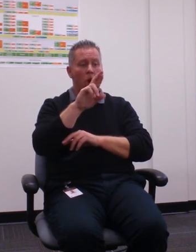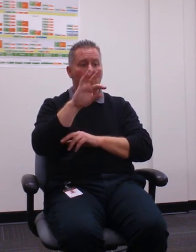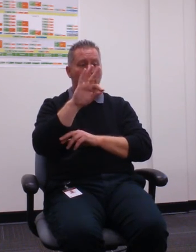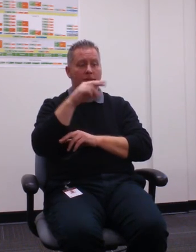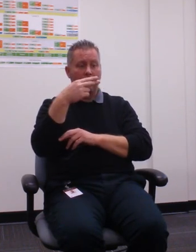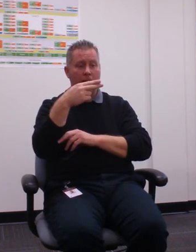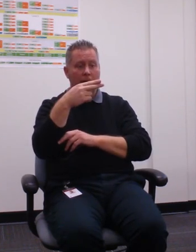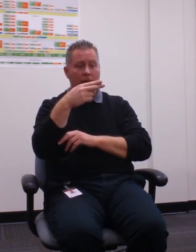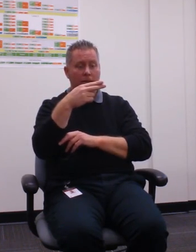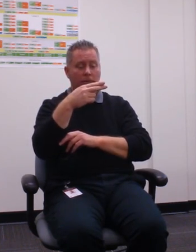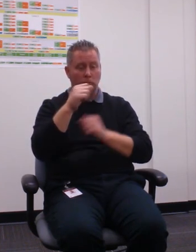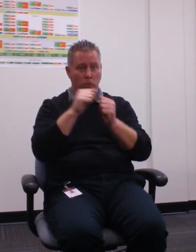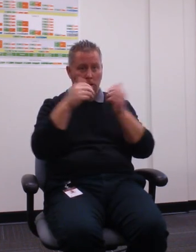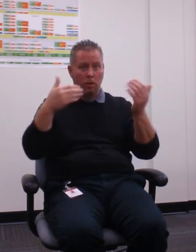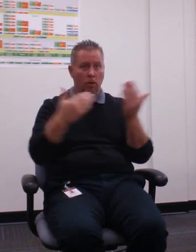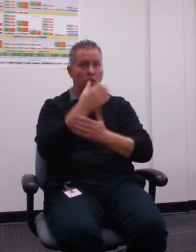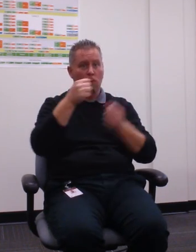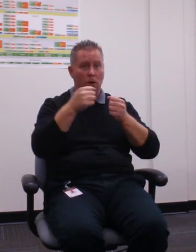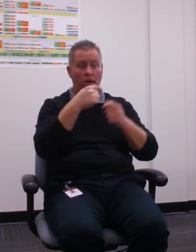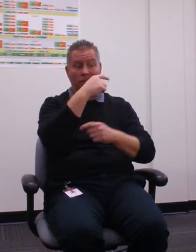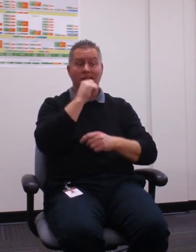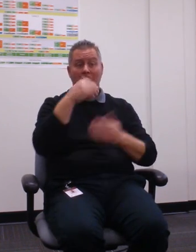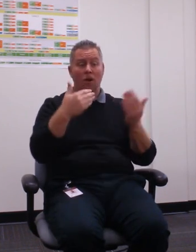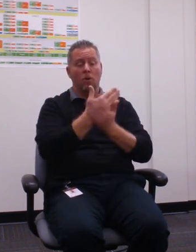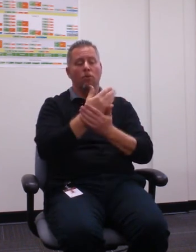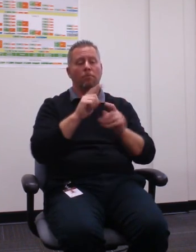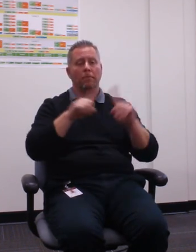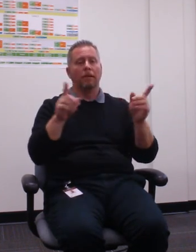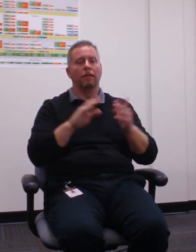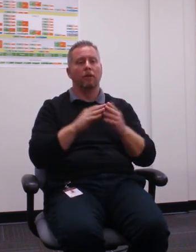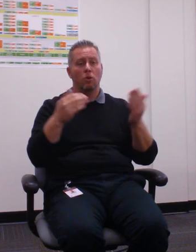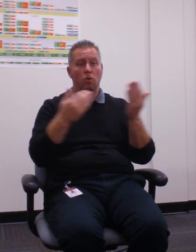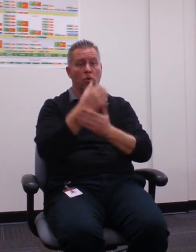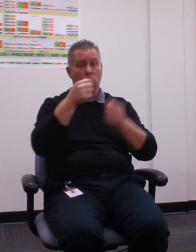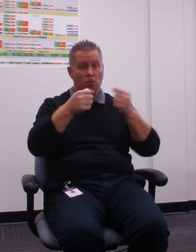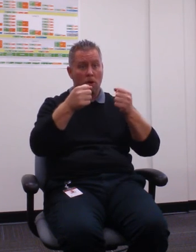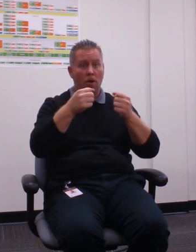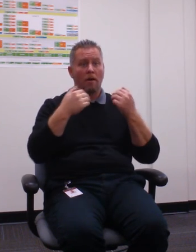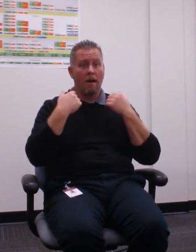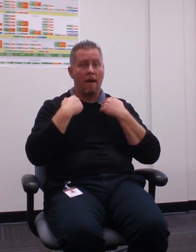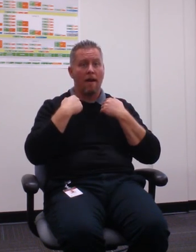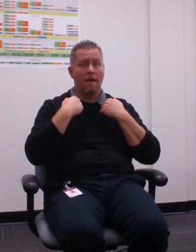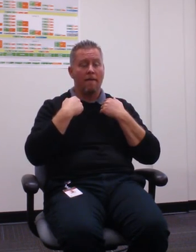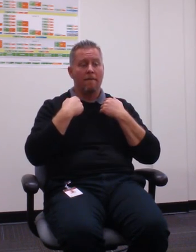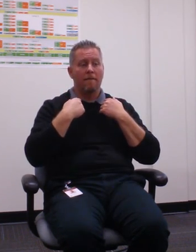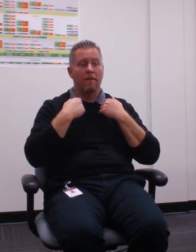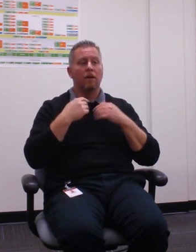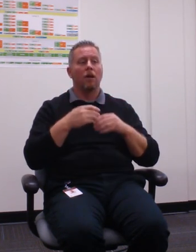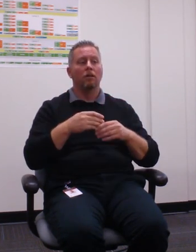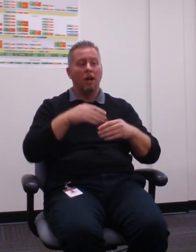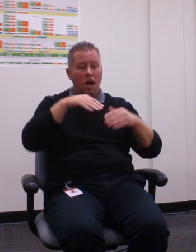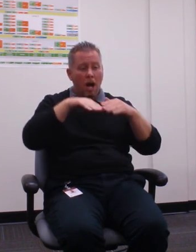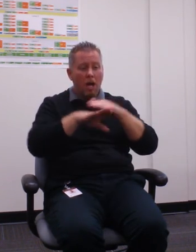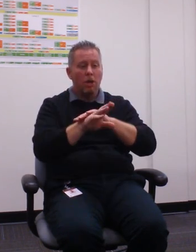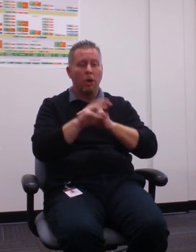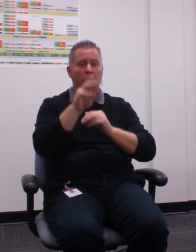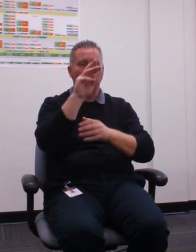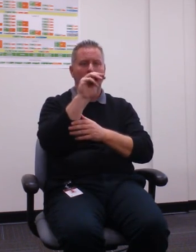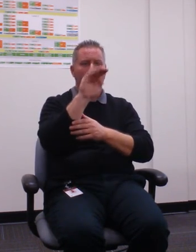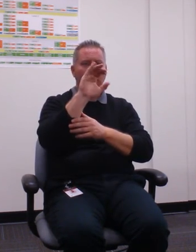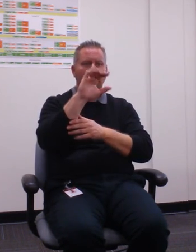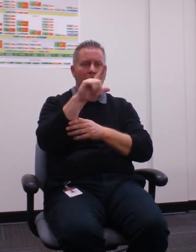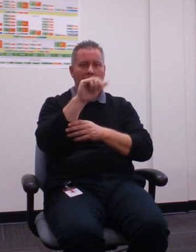of the new cars, this is not a new car. Okay. On any of the new cars, if you go under miscellaneous functions,